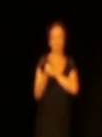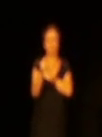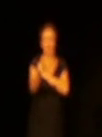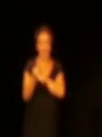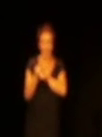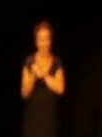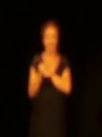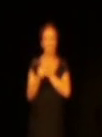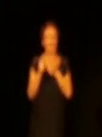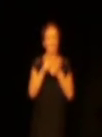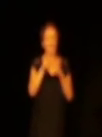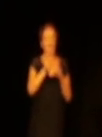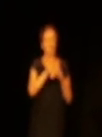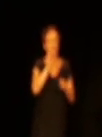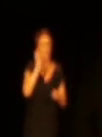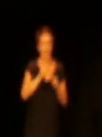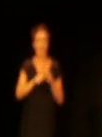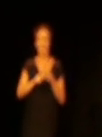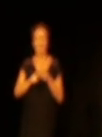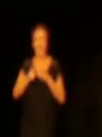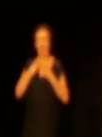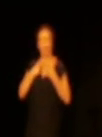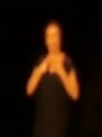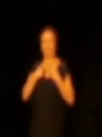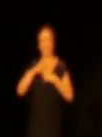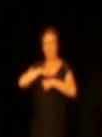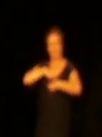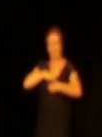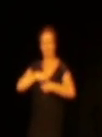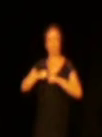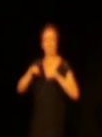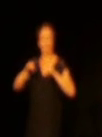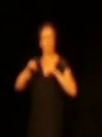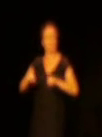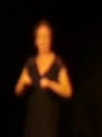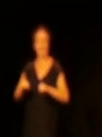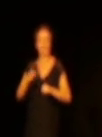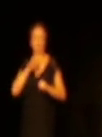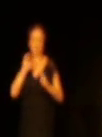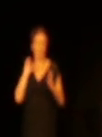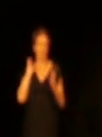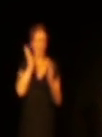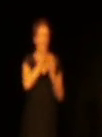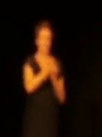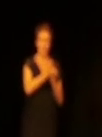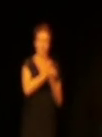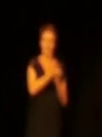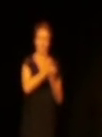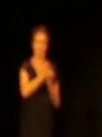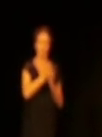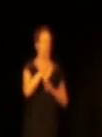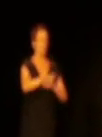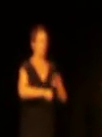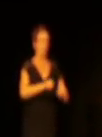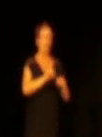for the Secretary of State to either intervene or take the issue, take the whole company back into public